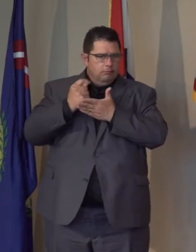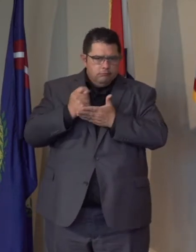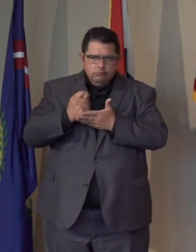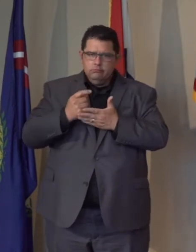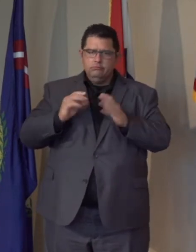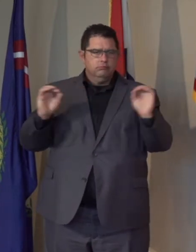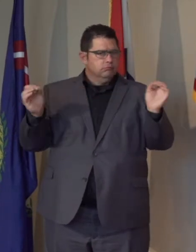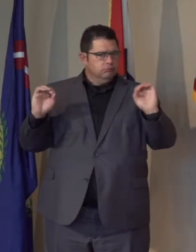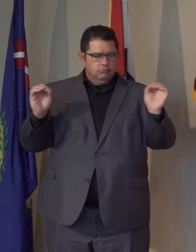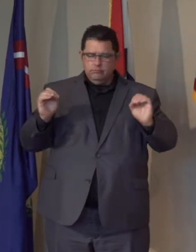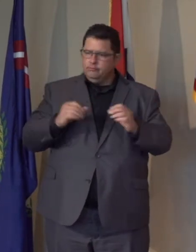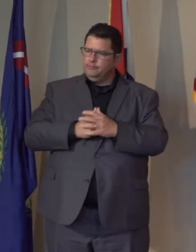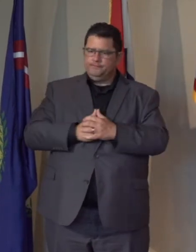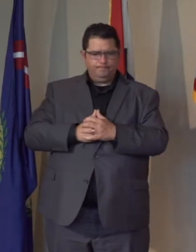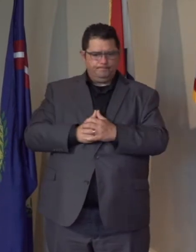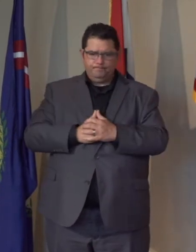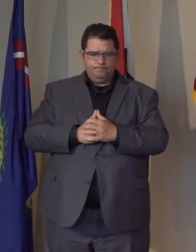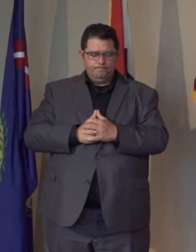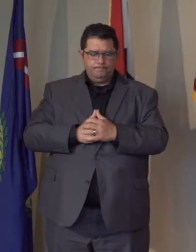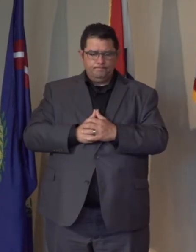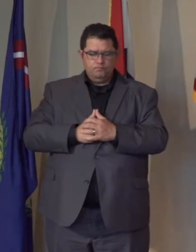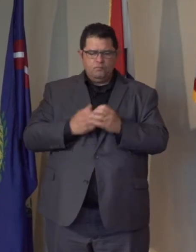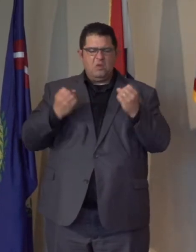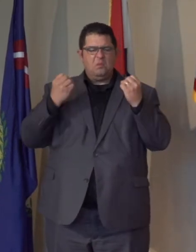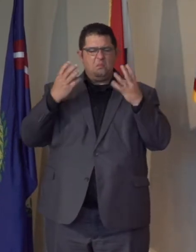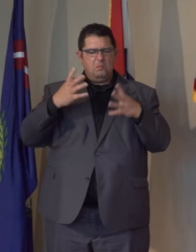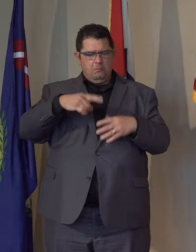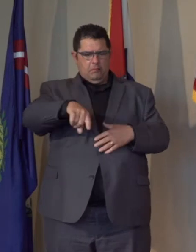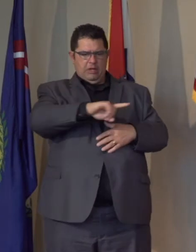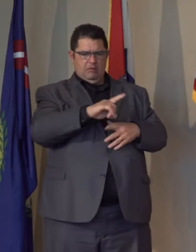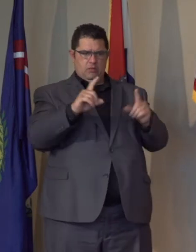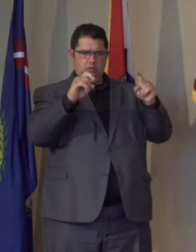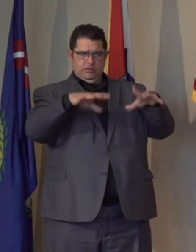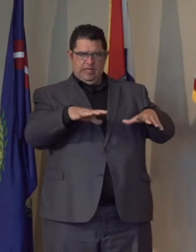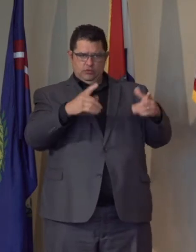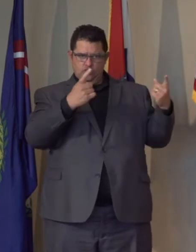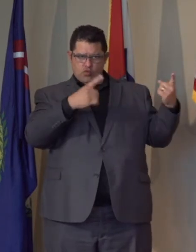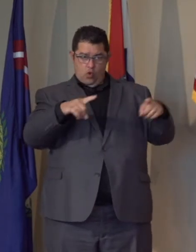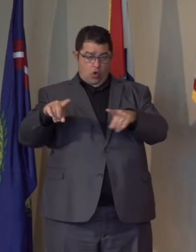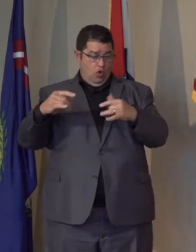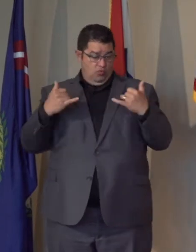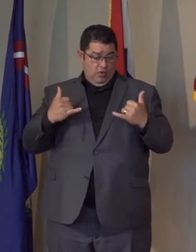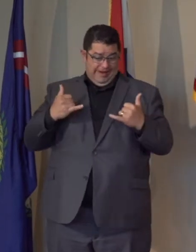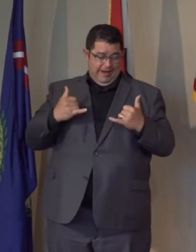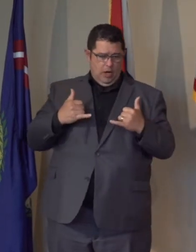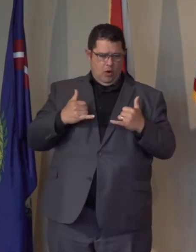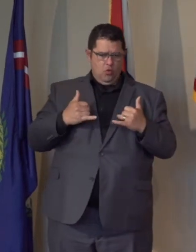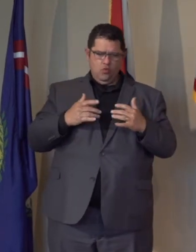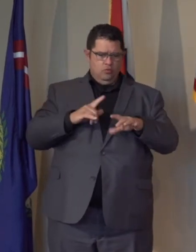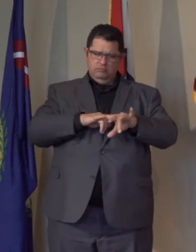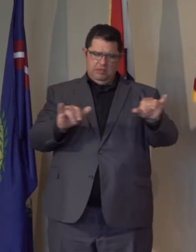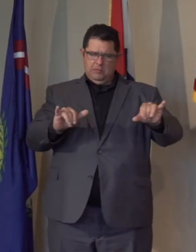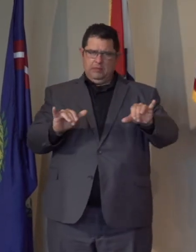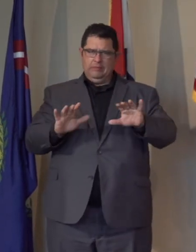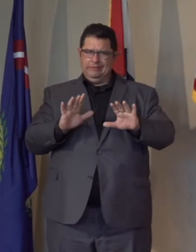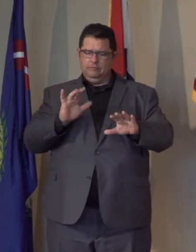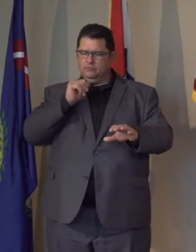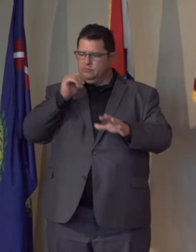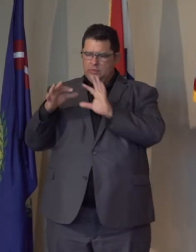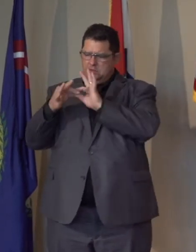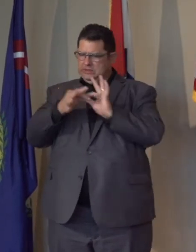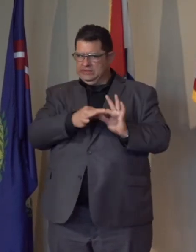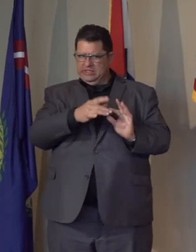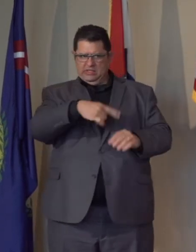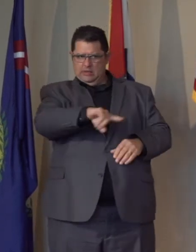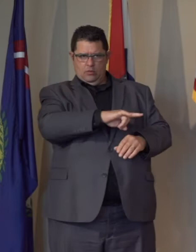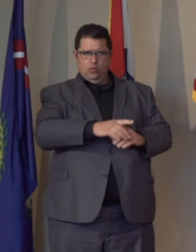trials of any medication. There are many of those tests going on in our community right now, but this is not connected to either one of